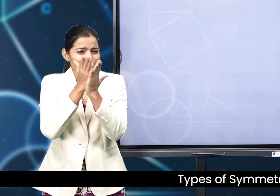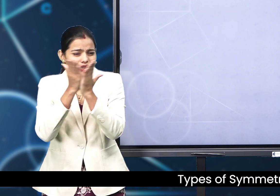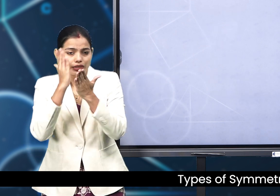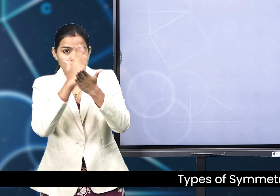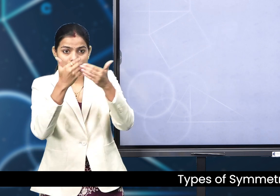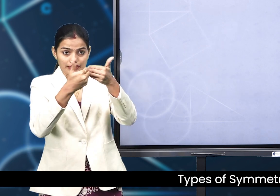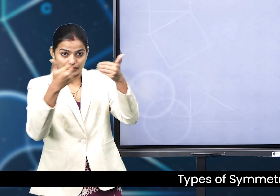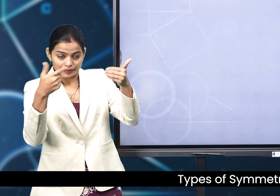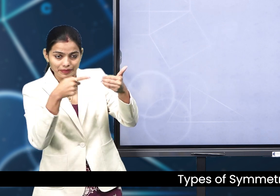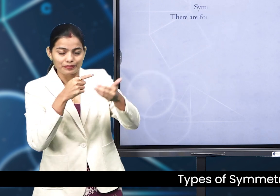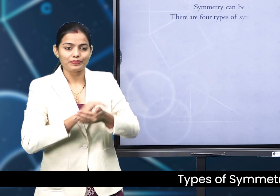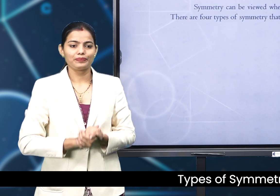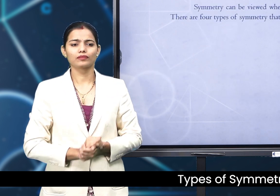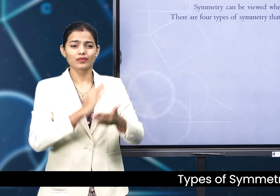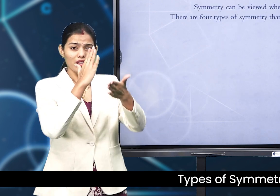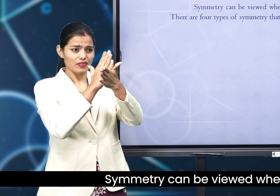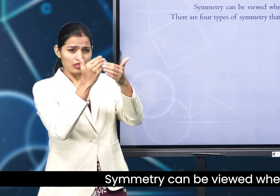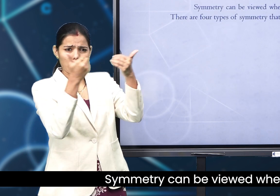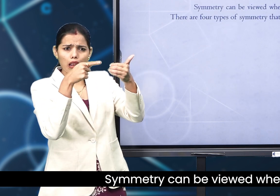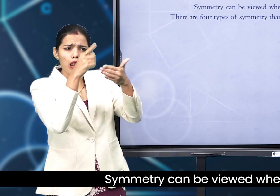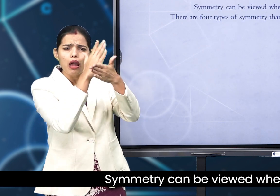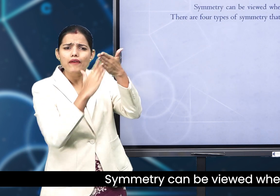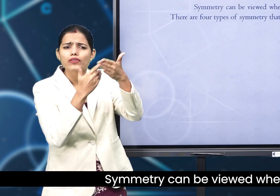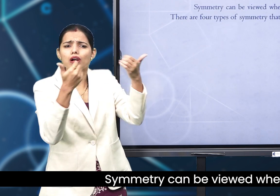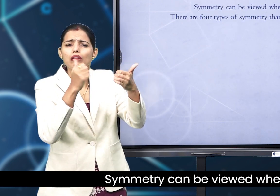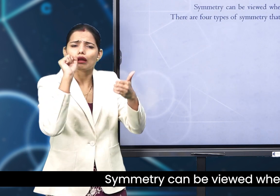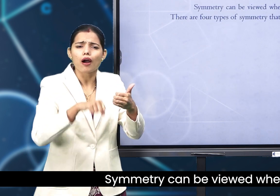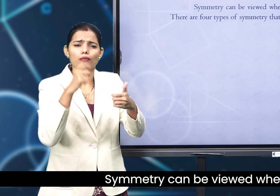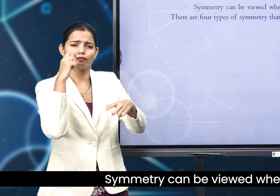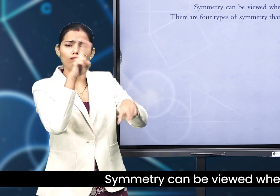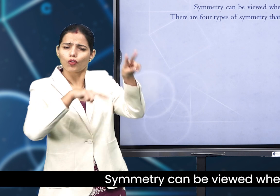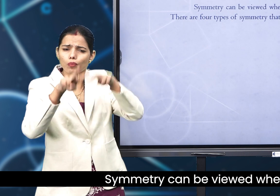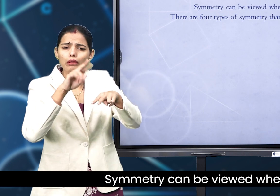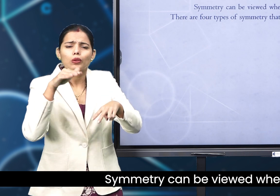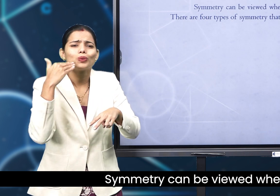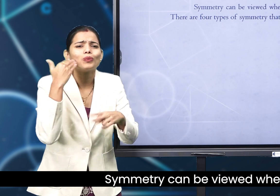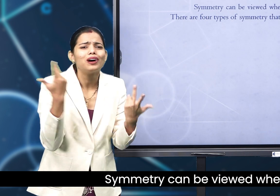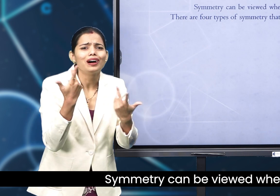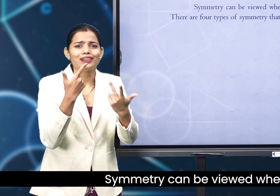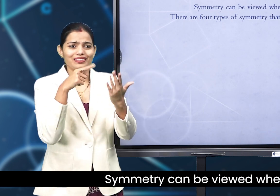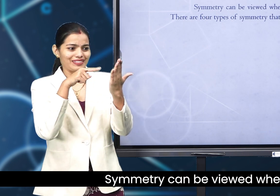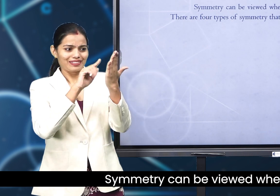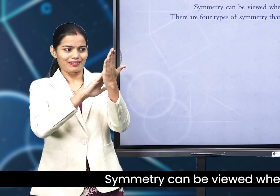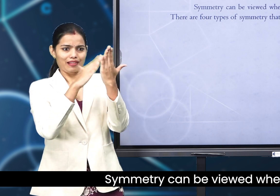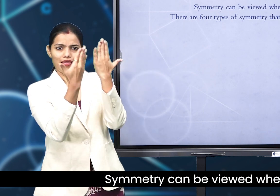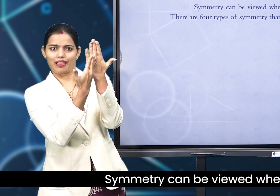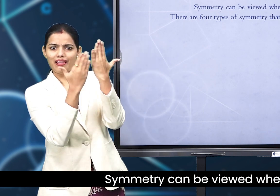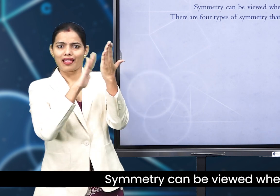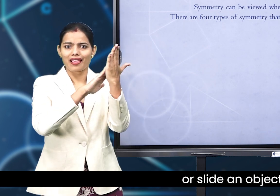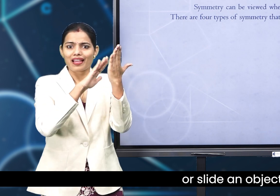Types of symmetry. Symmetry can be viewed when you flip, turn, or